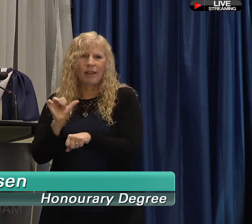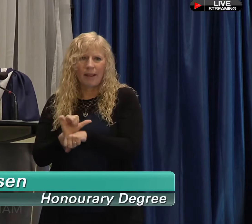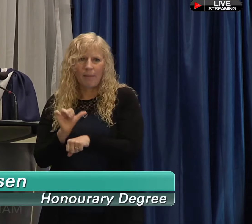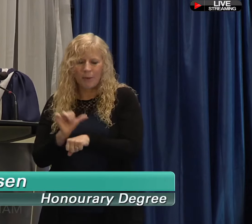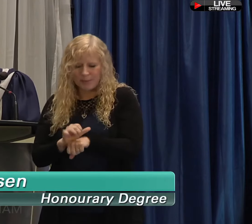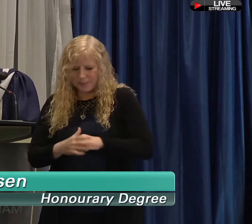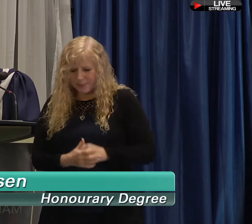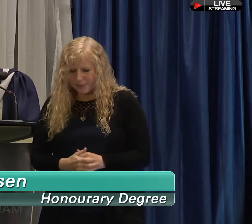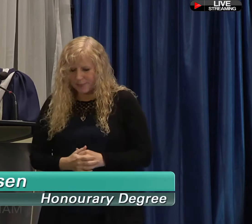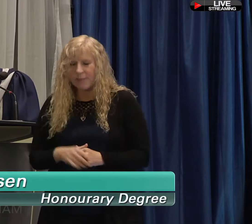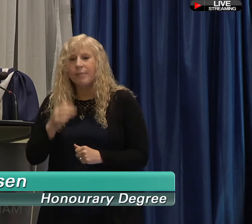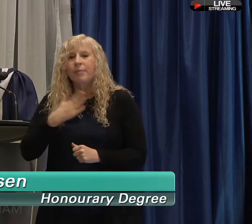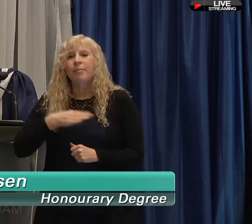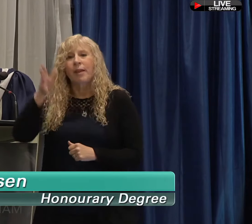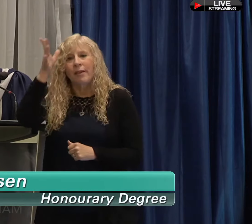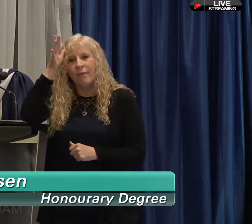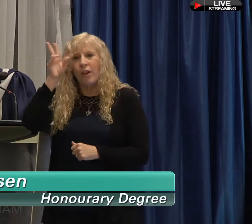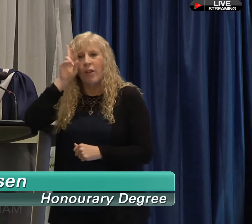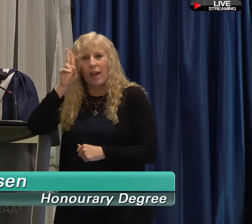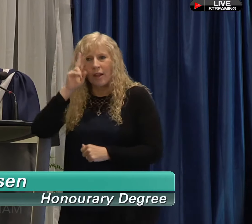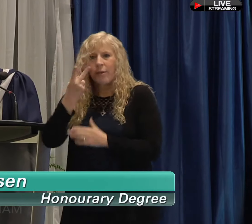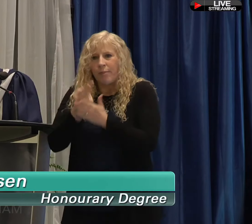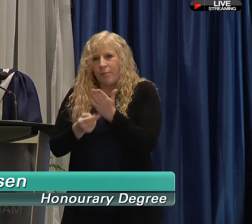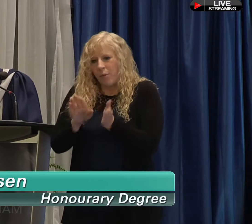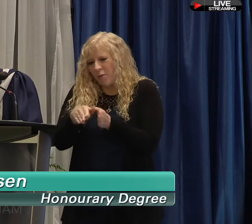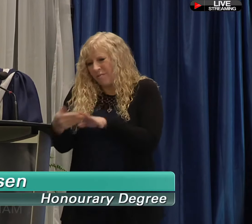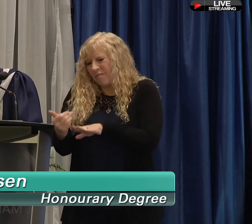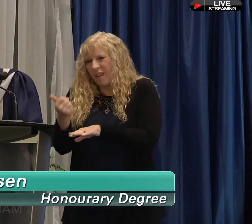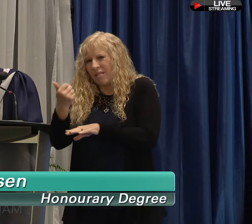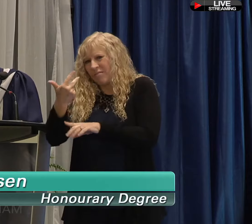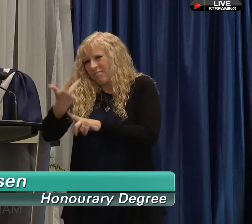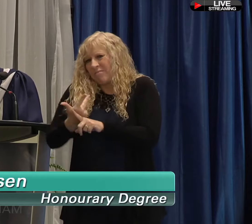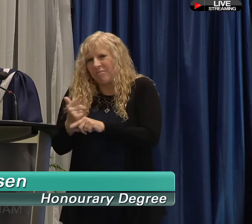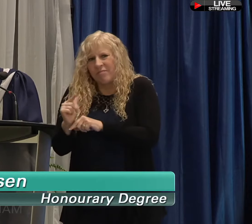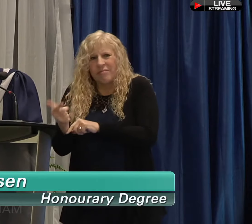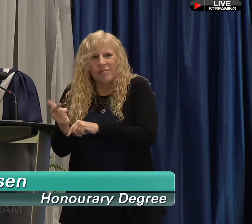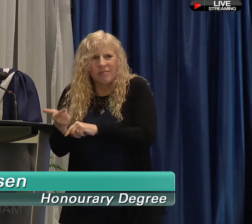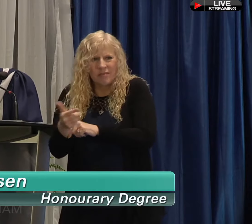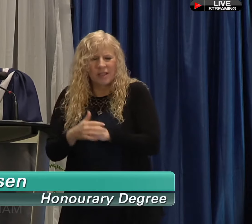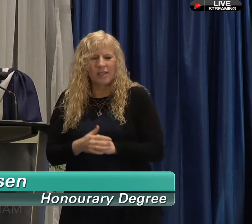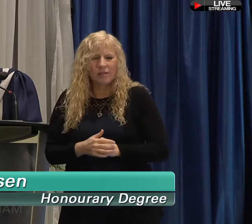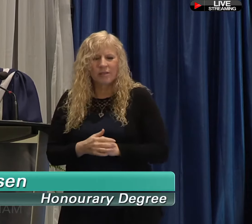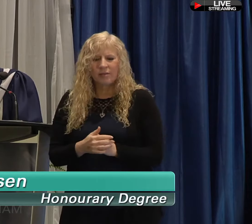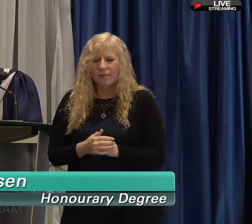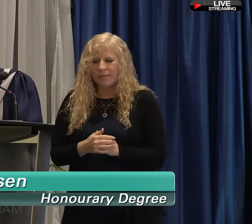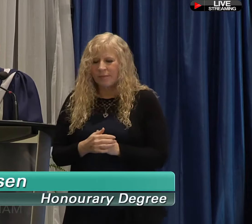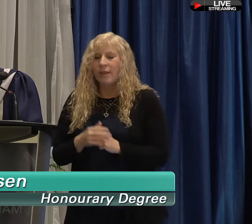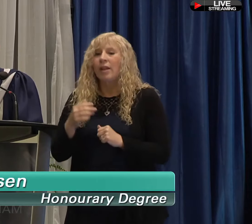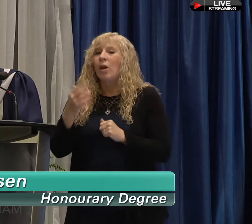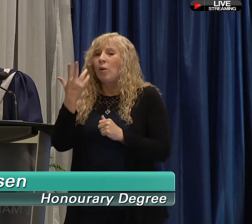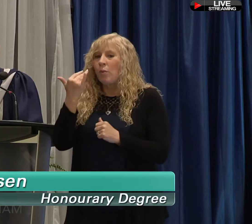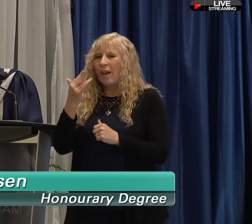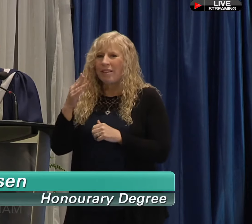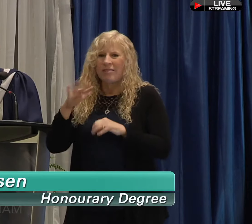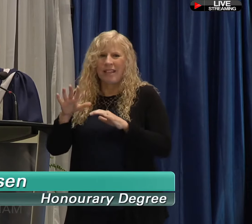My father and uncle died several months later after Nazi doctors carried out medical experiments on